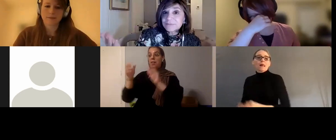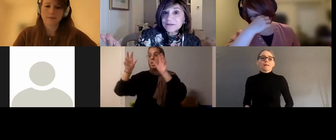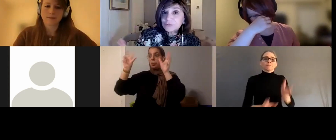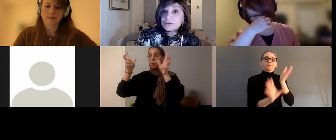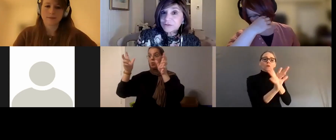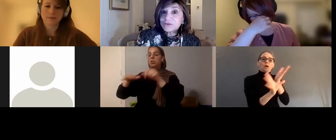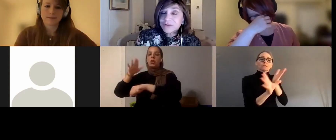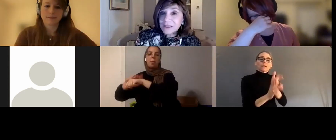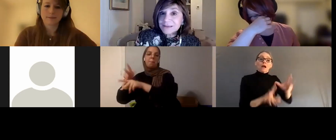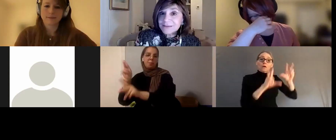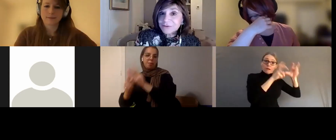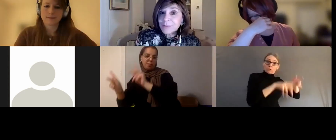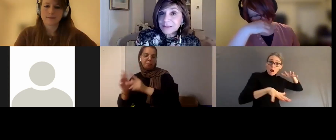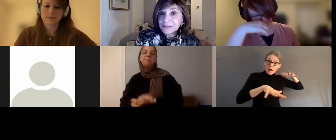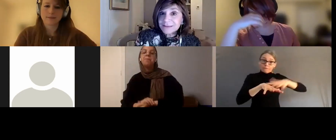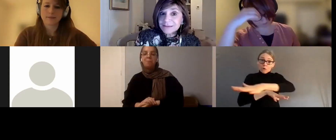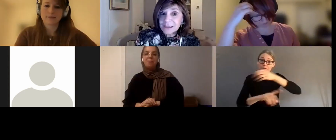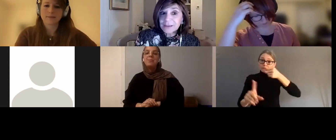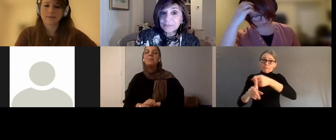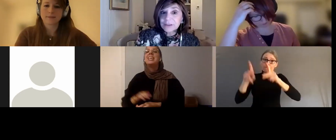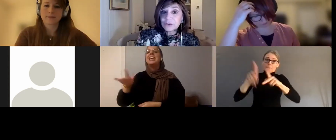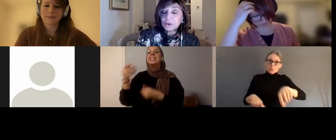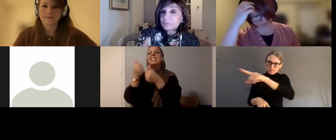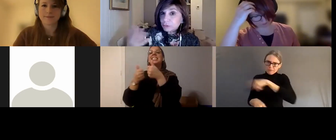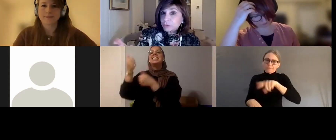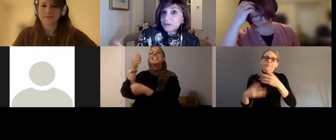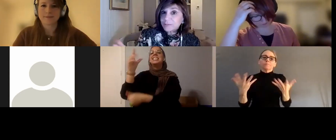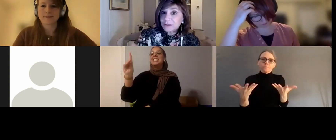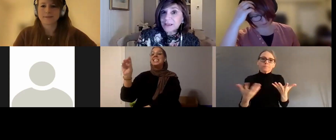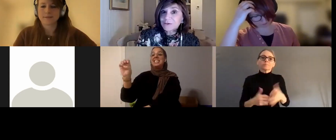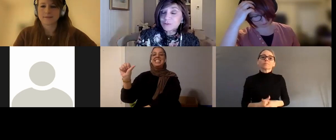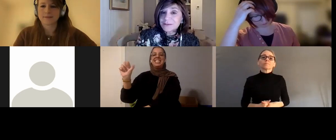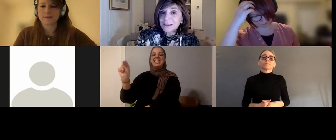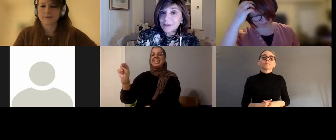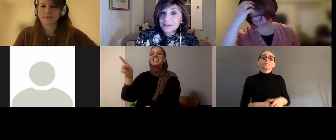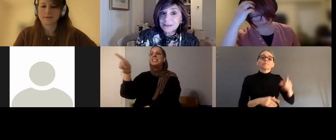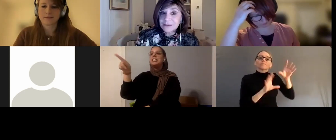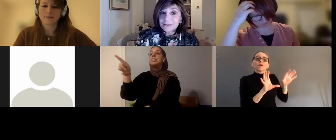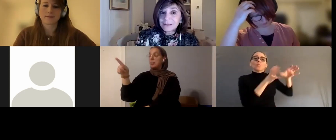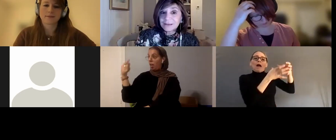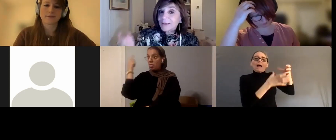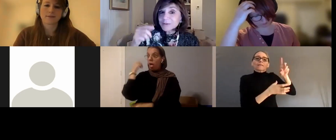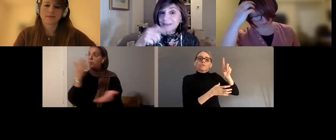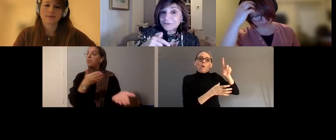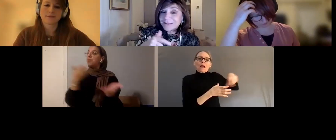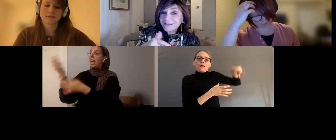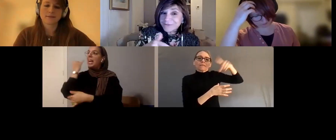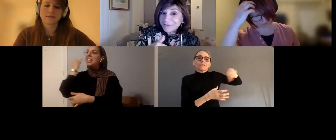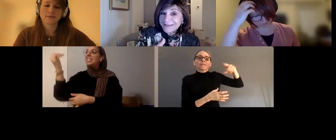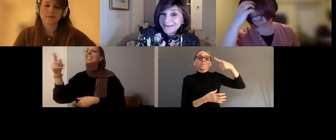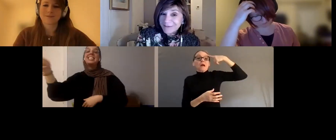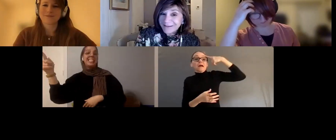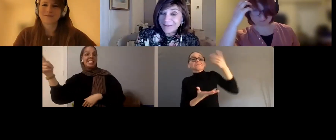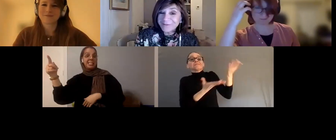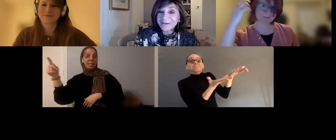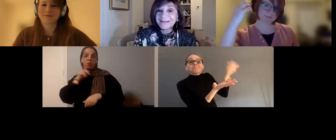dean of the School of Social Sciences and Humanities at the time, who had recruited me actually to MIT, not particularly to do